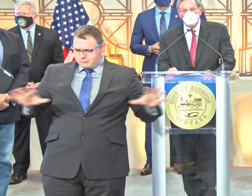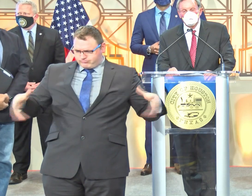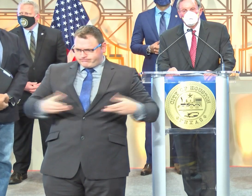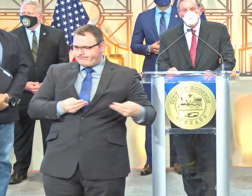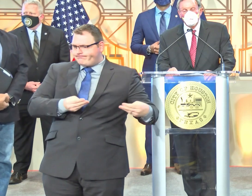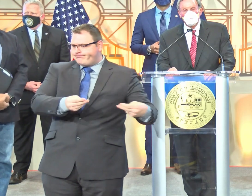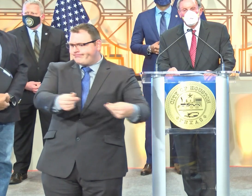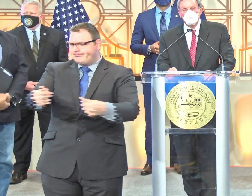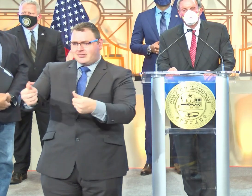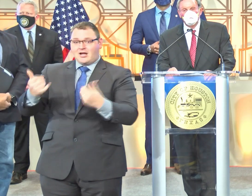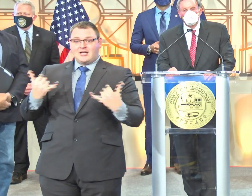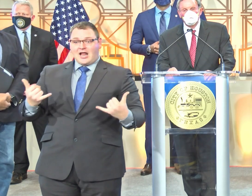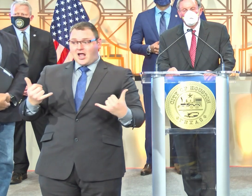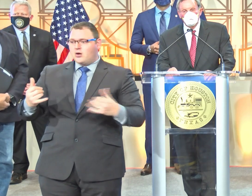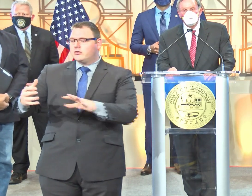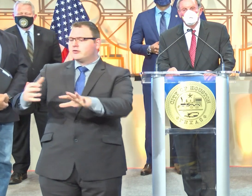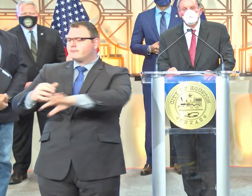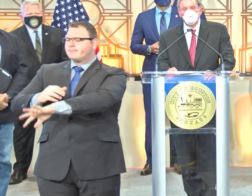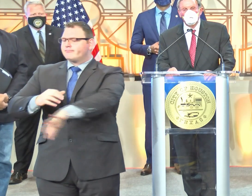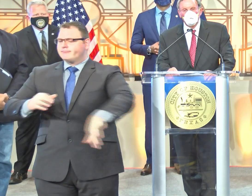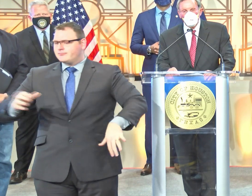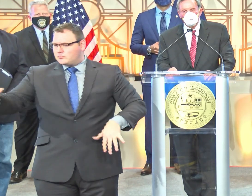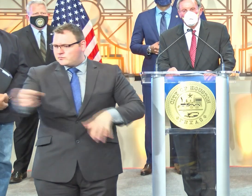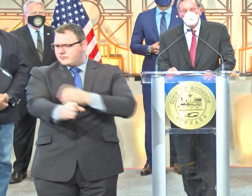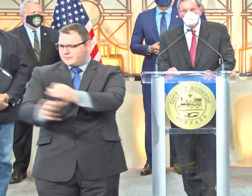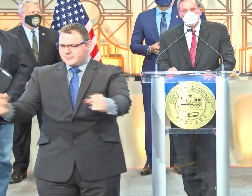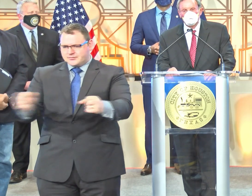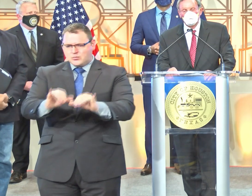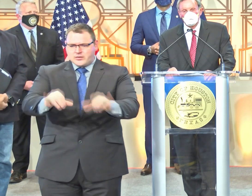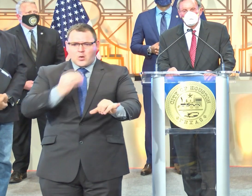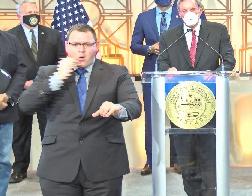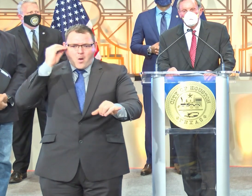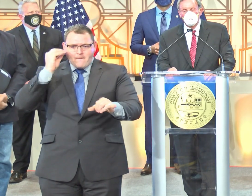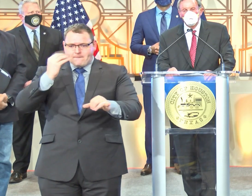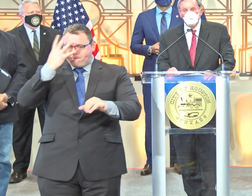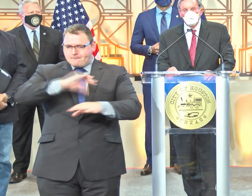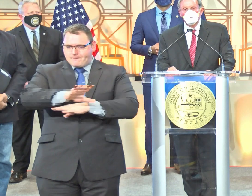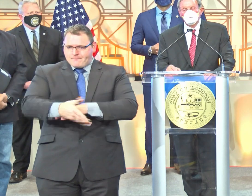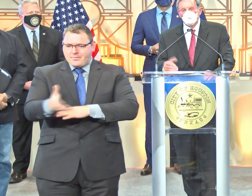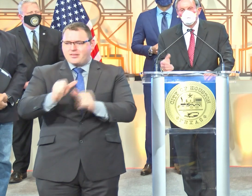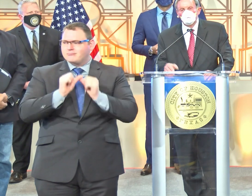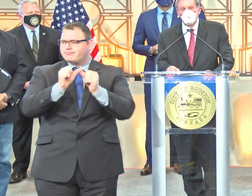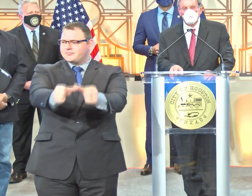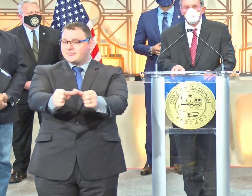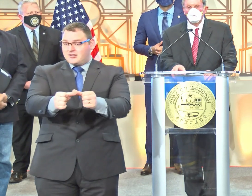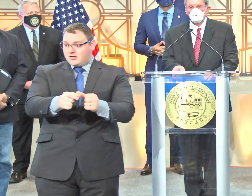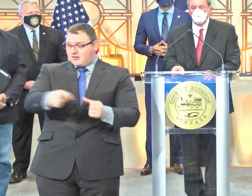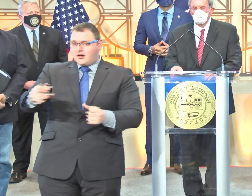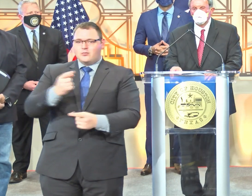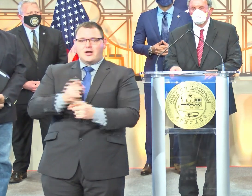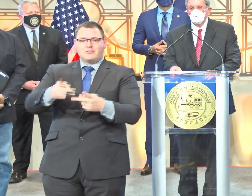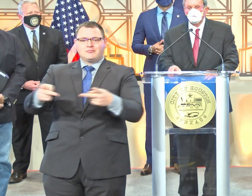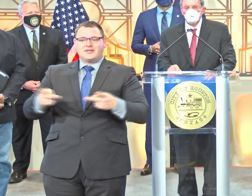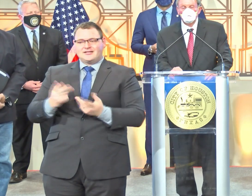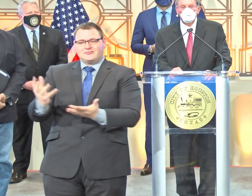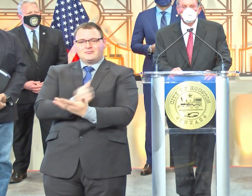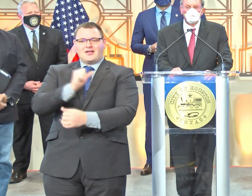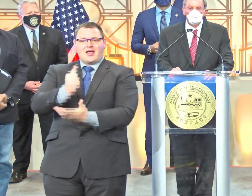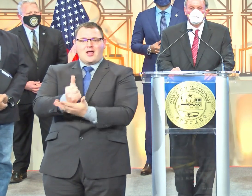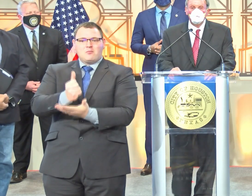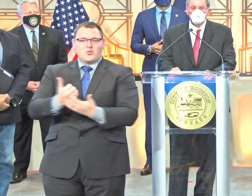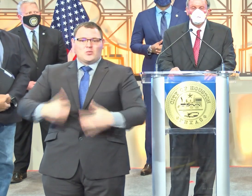done great work. And I want to say thank you because I stand here representing the 30 employees at the coalition